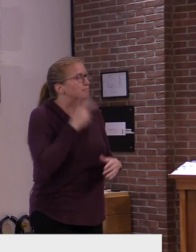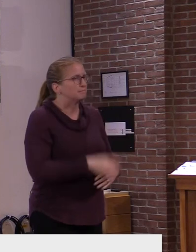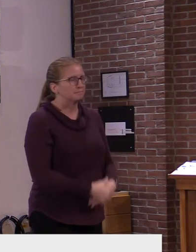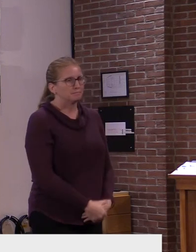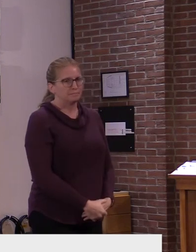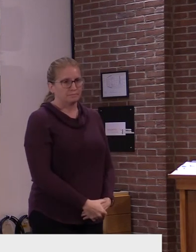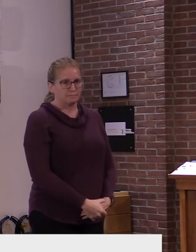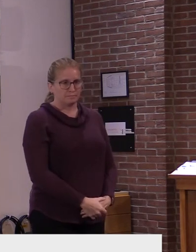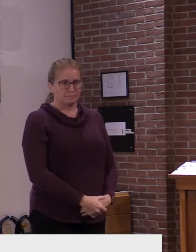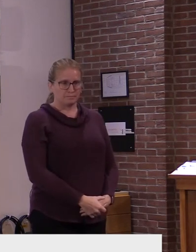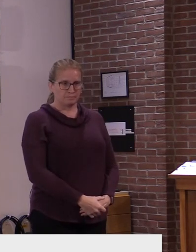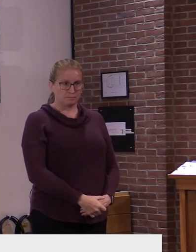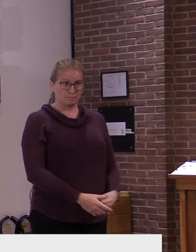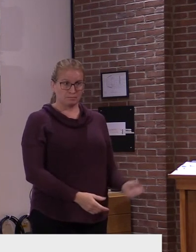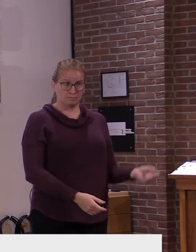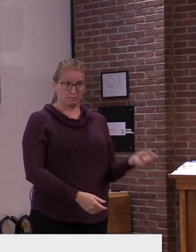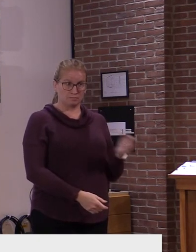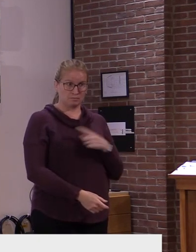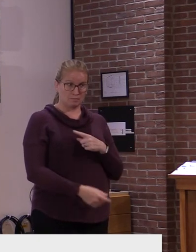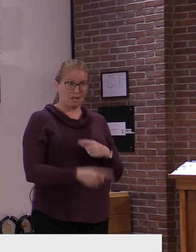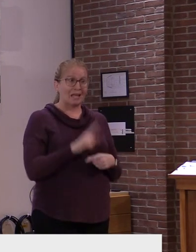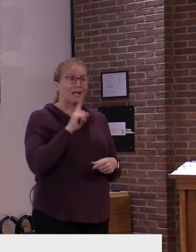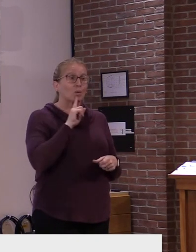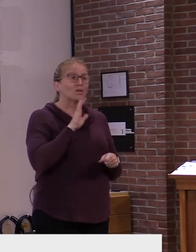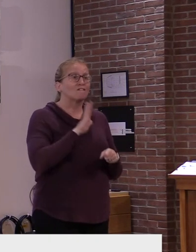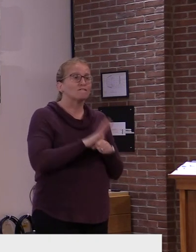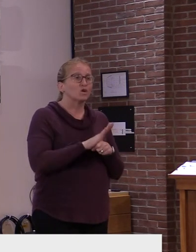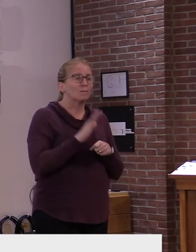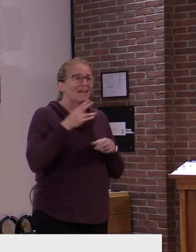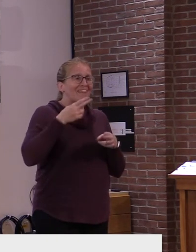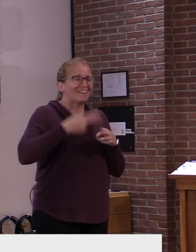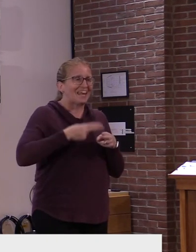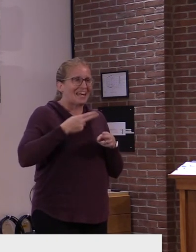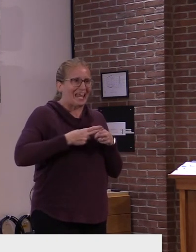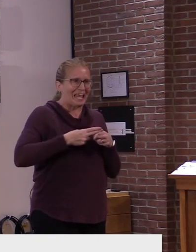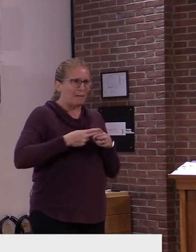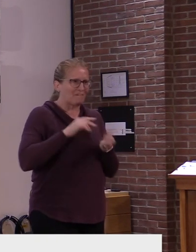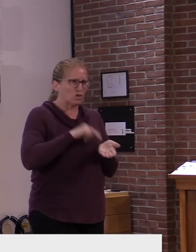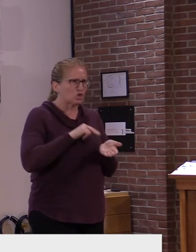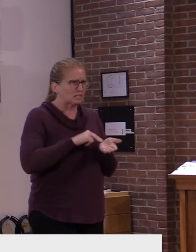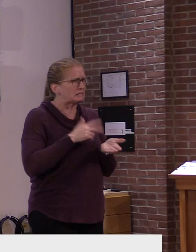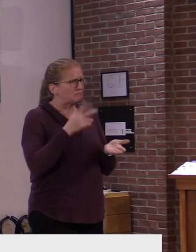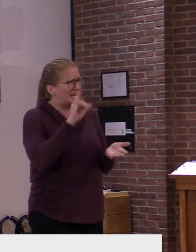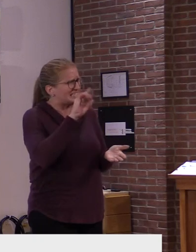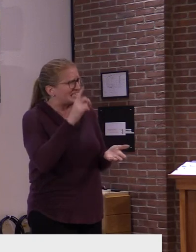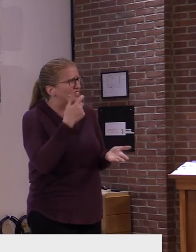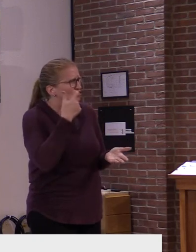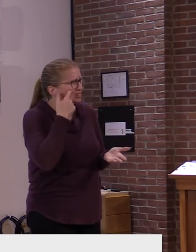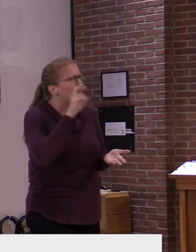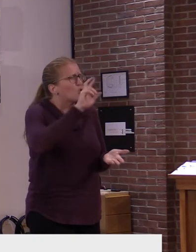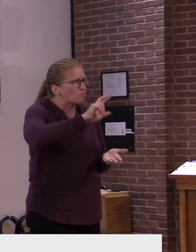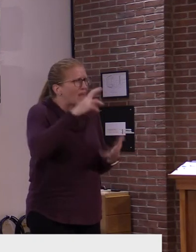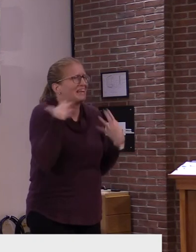Can you confirm the name of the nursing care facility? Yeah, I just did. Rutland Health and